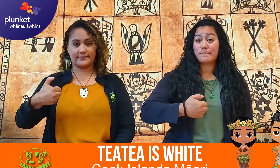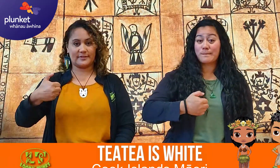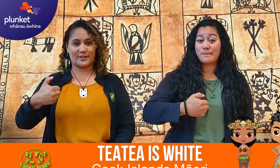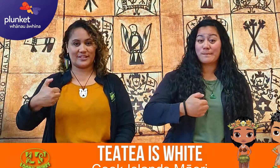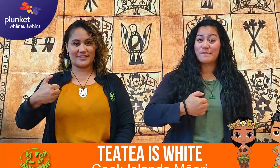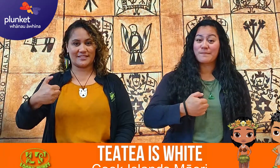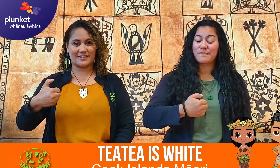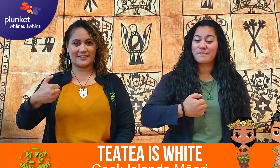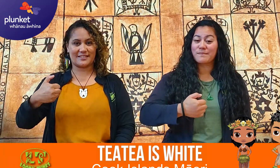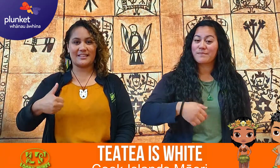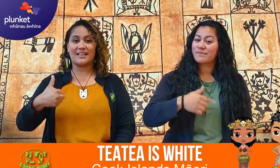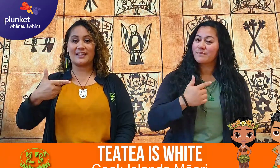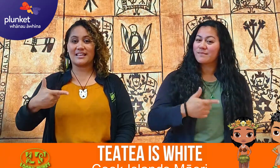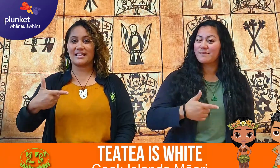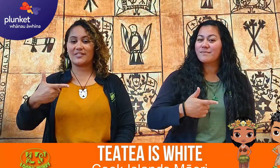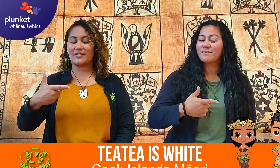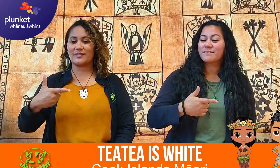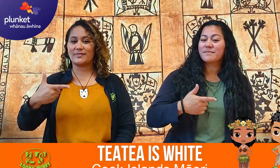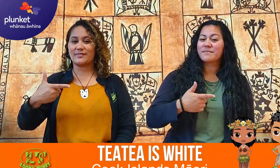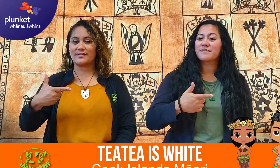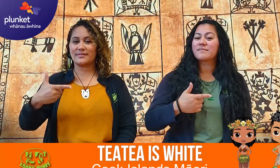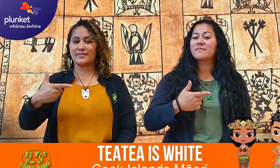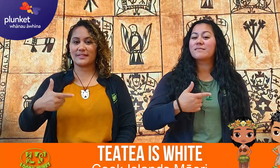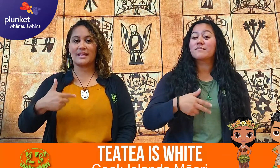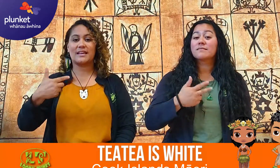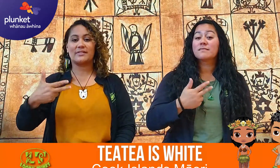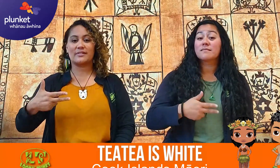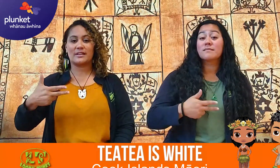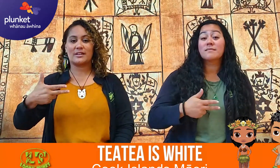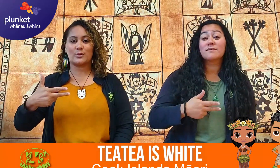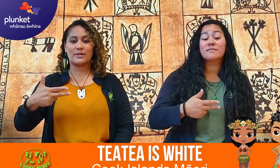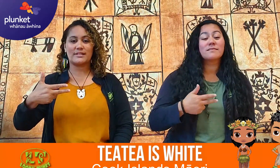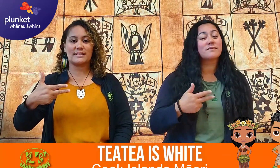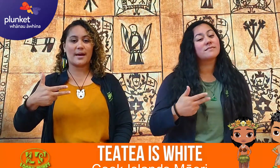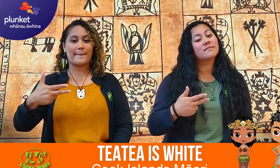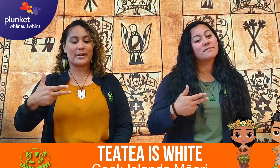Ono is six, Itu is seven, Varu is number